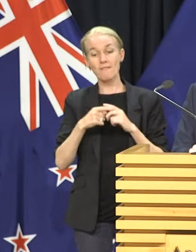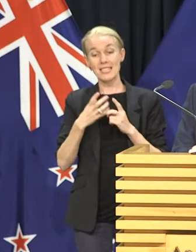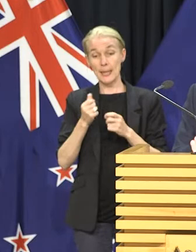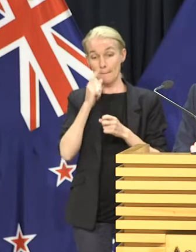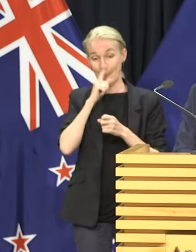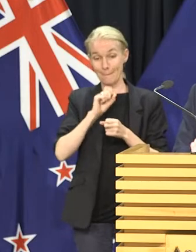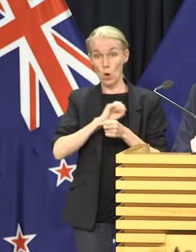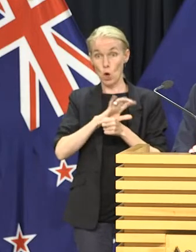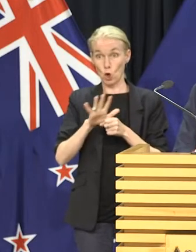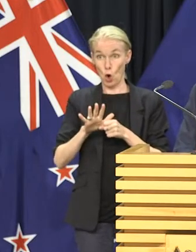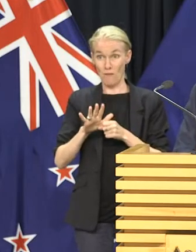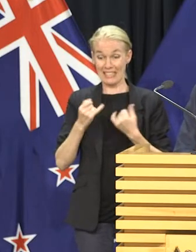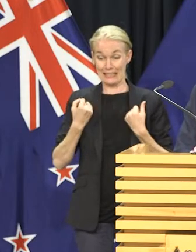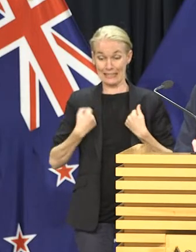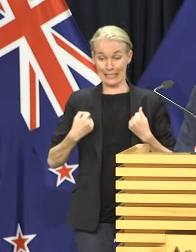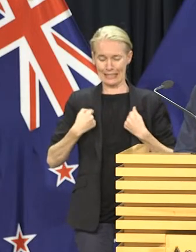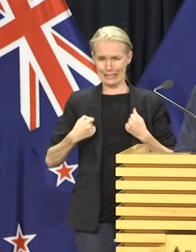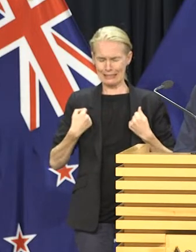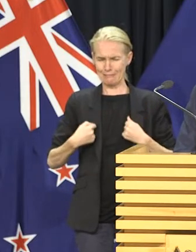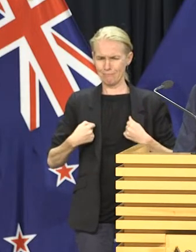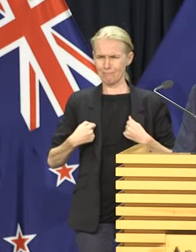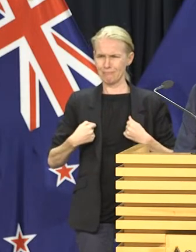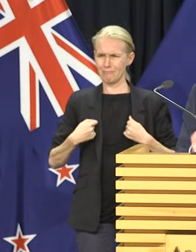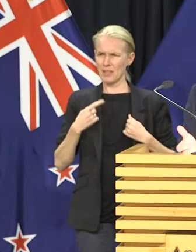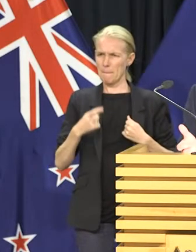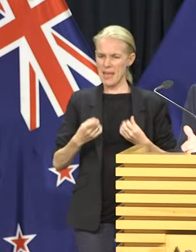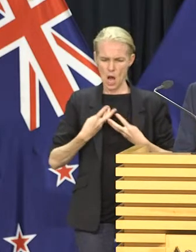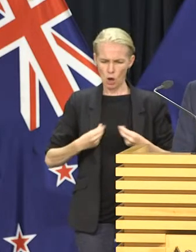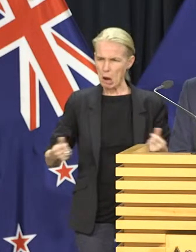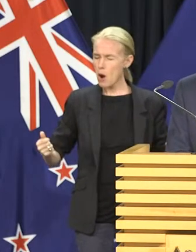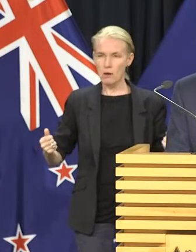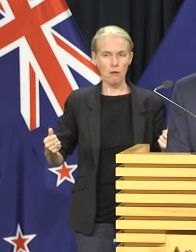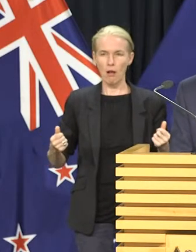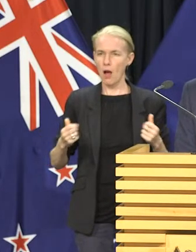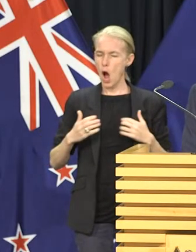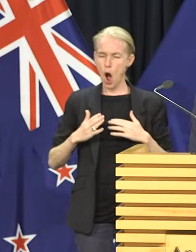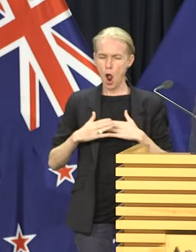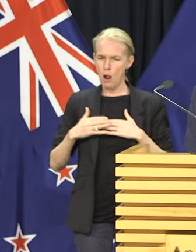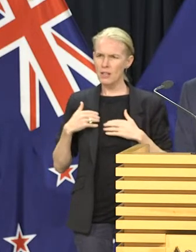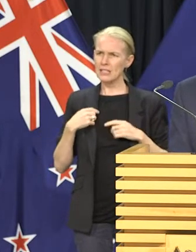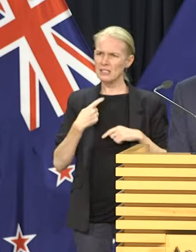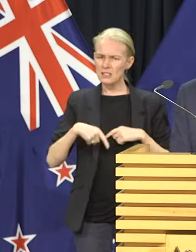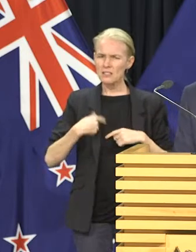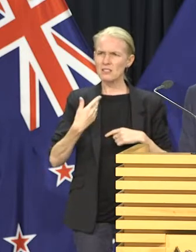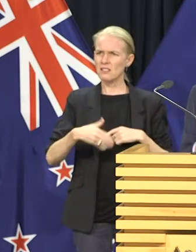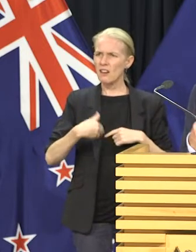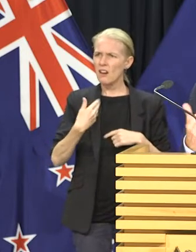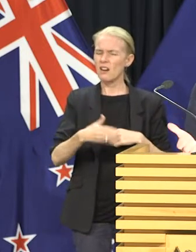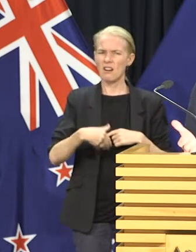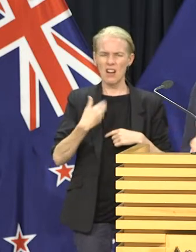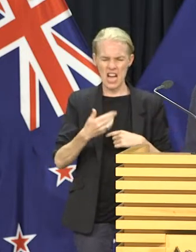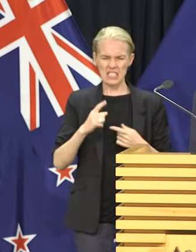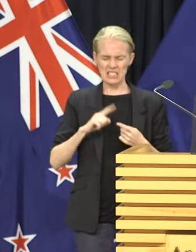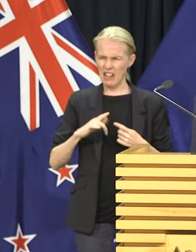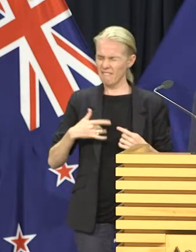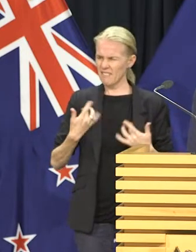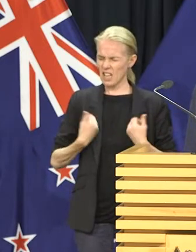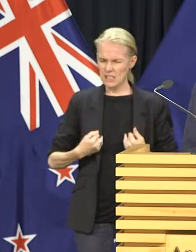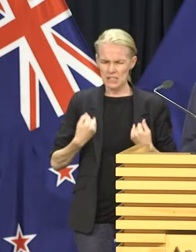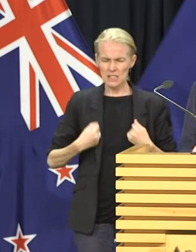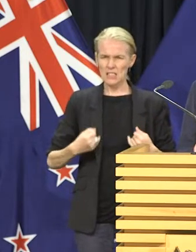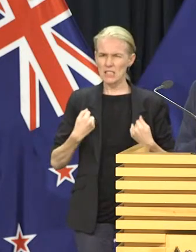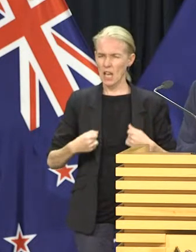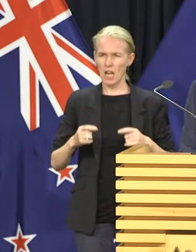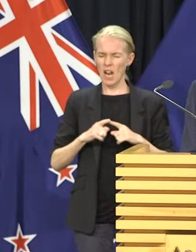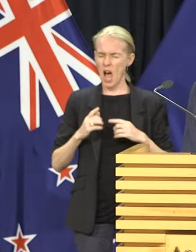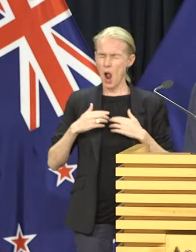to come back to you on where we're at with the, we were doing an expression of interest process around research around long COVID,